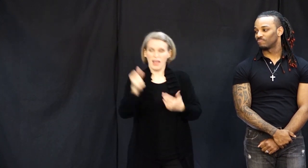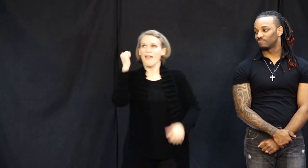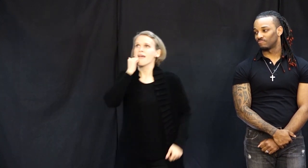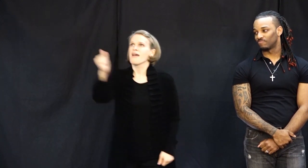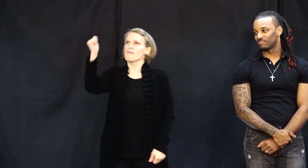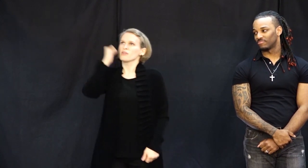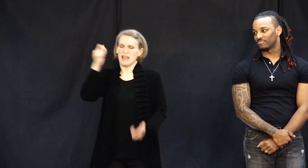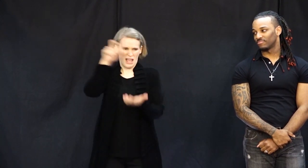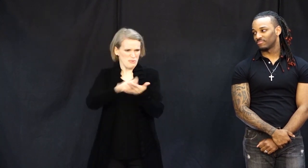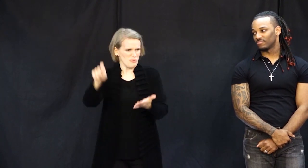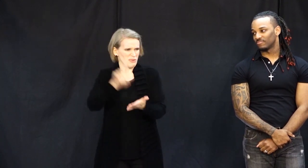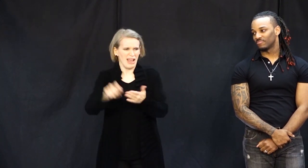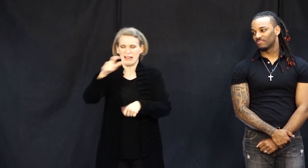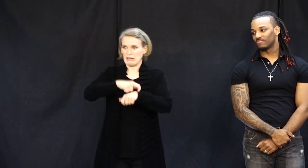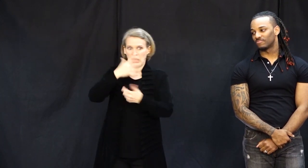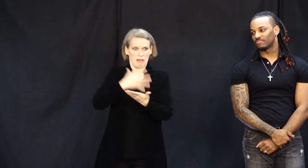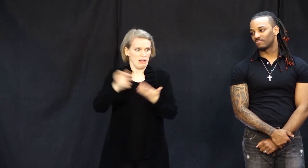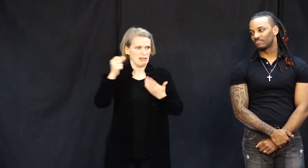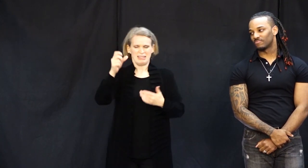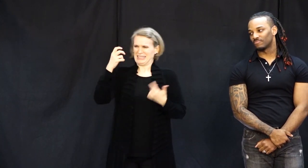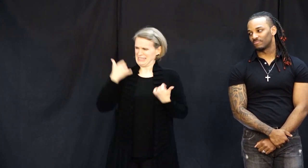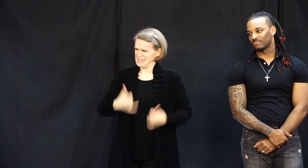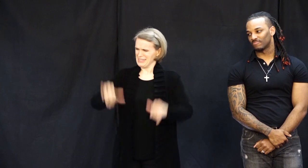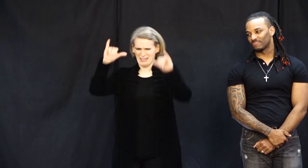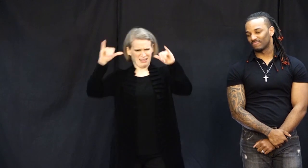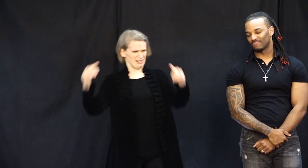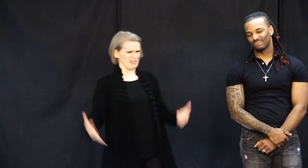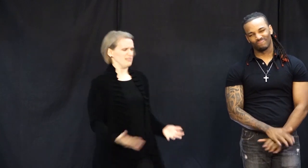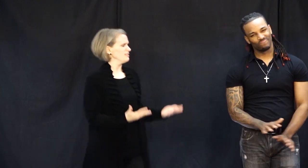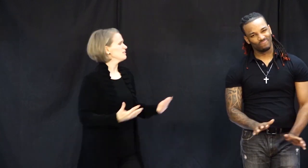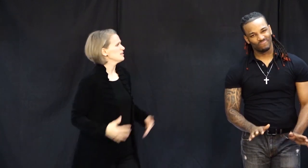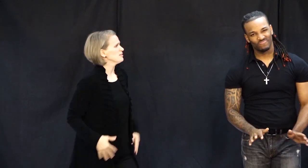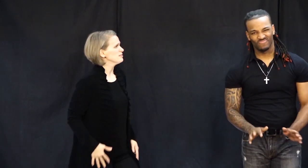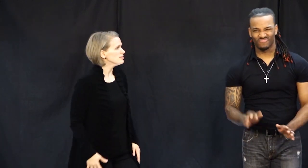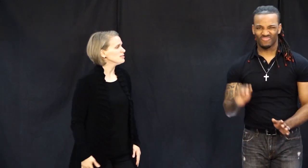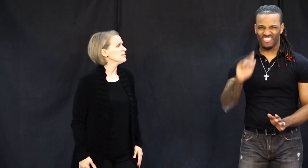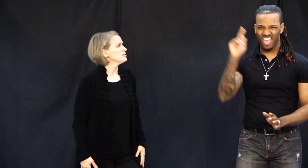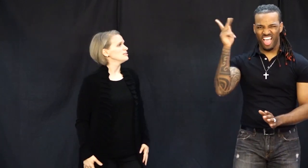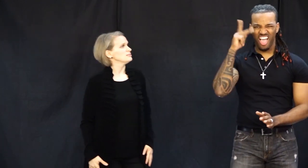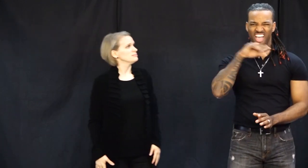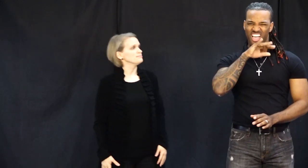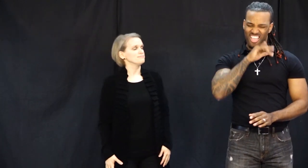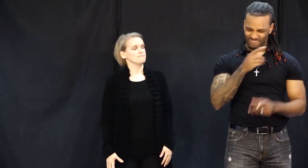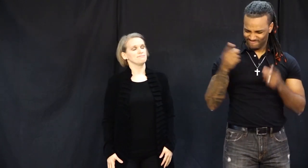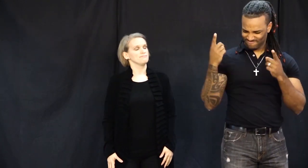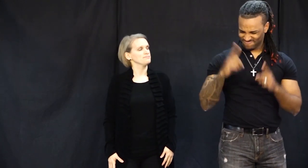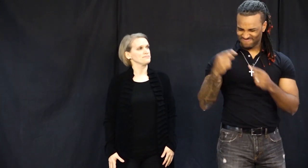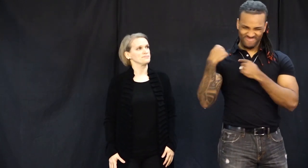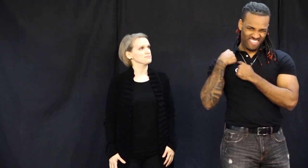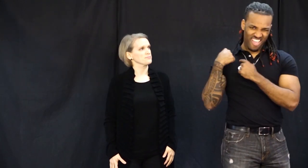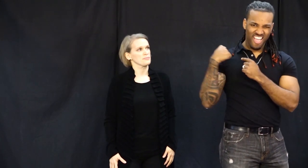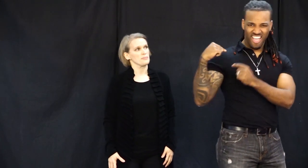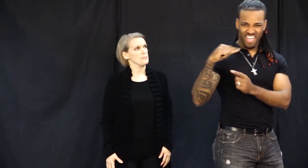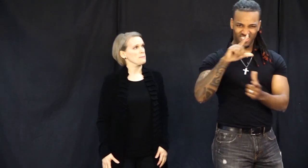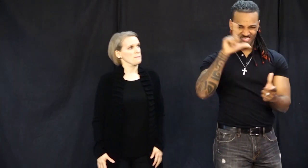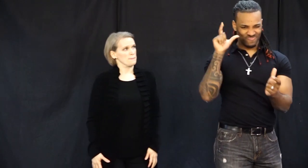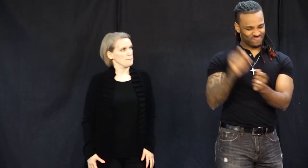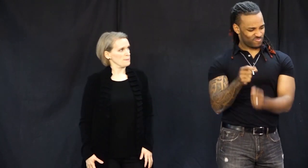like you're running out of time. Keep on fighting in the meantime. Non-stop. Corruption's such an old song that we can sing along in harmony. And nowhere